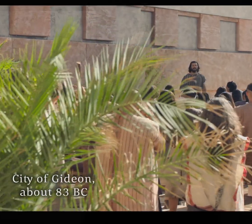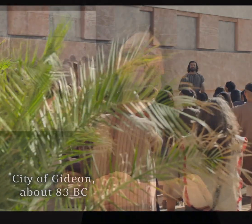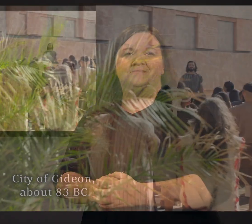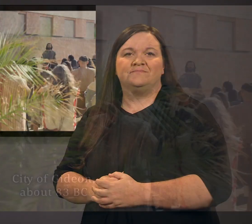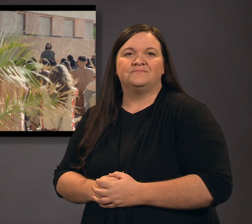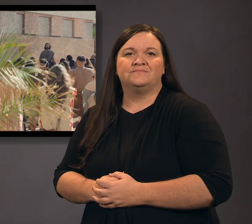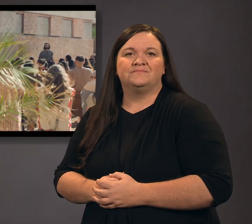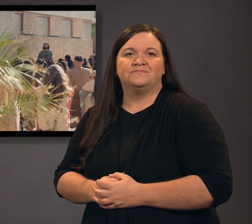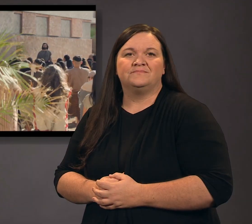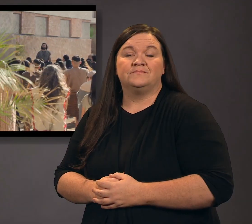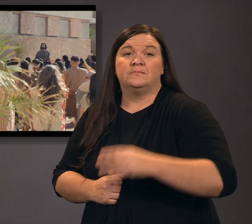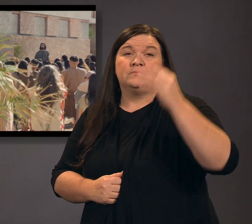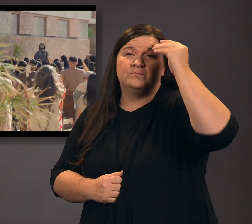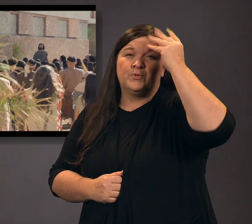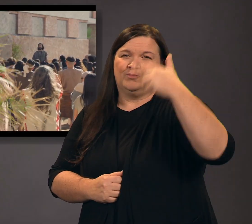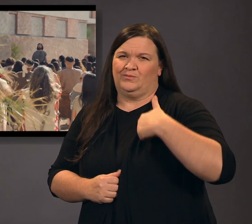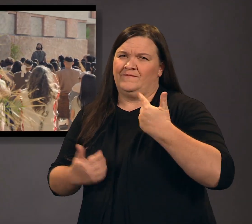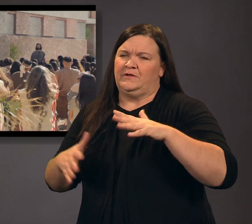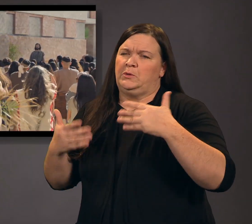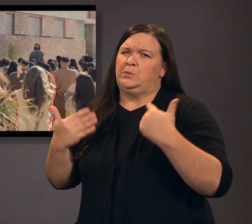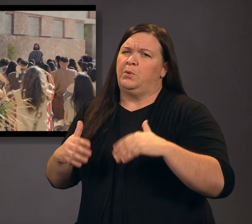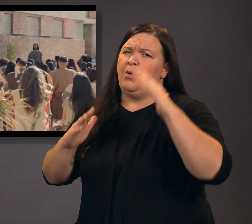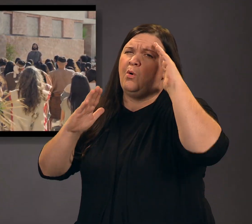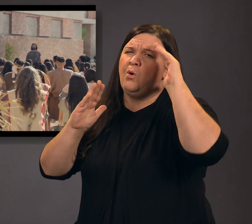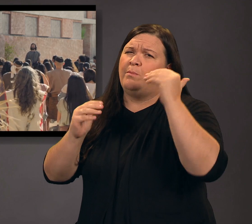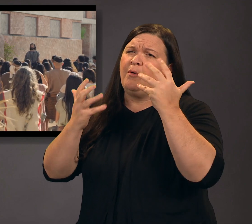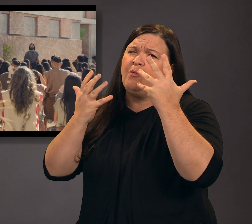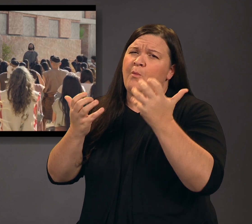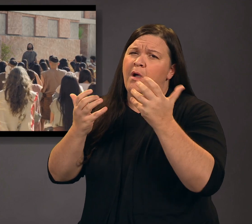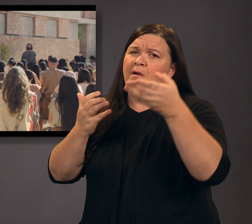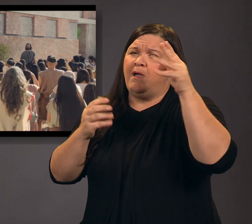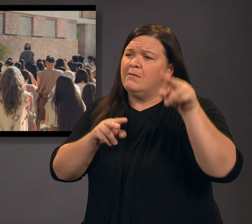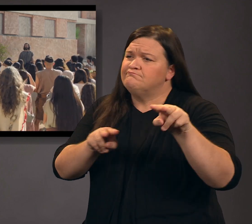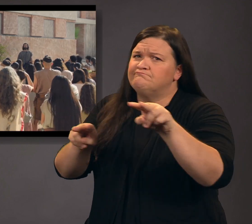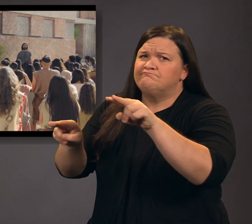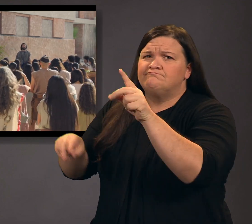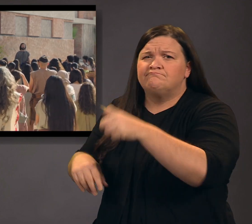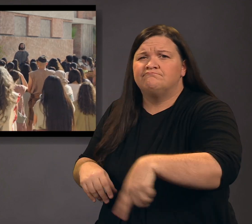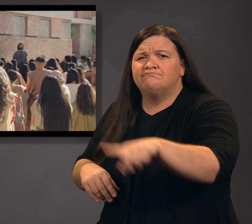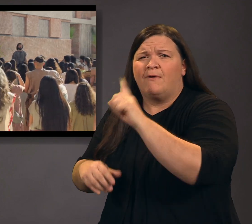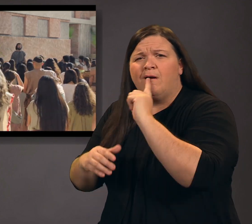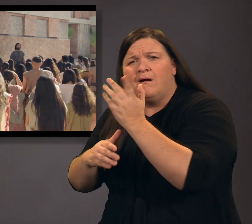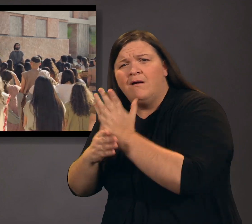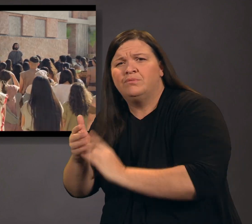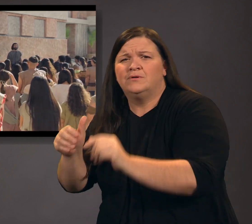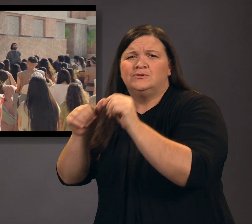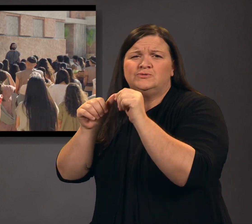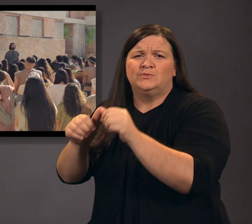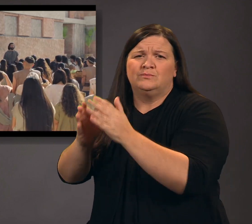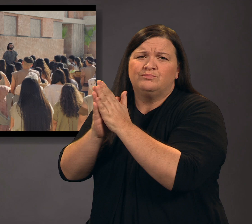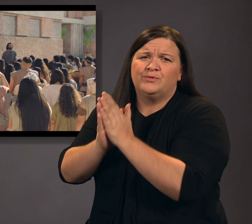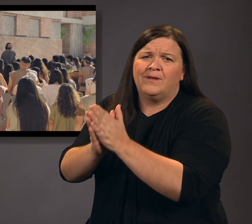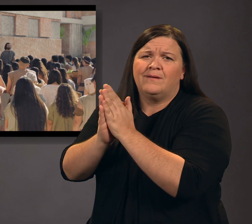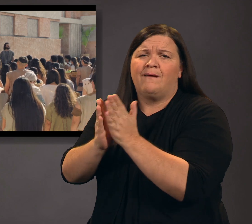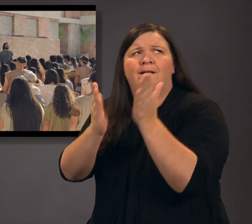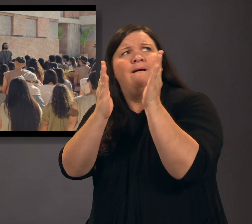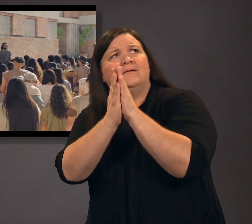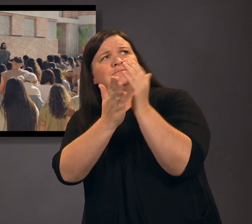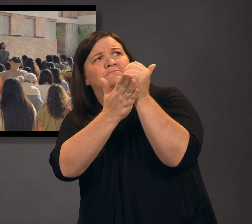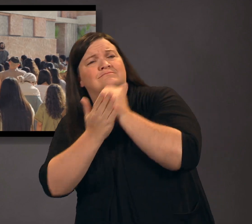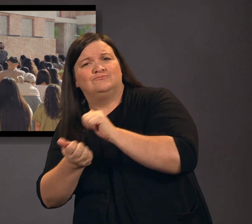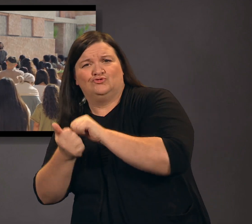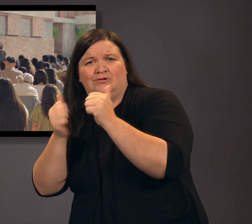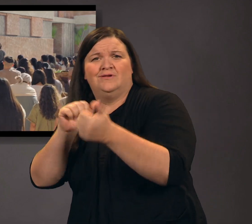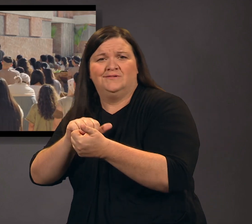I have come having great hopes and much desire that I should find that ye had humbled yourselves before God, that ye had